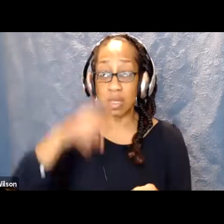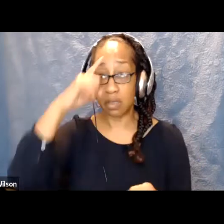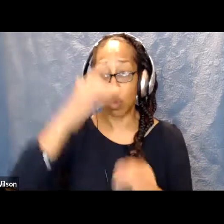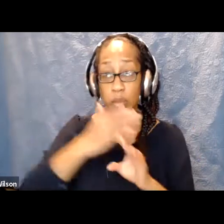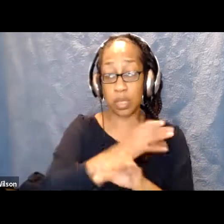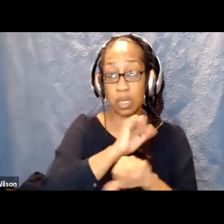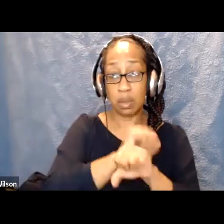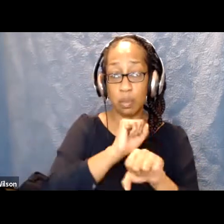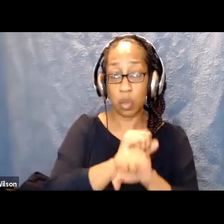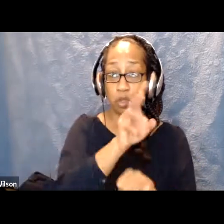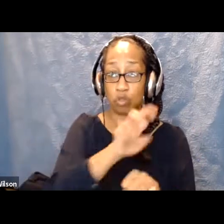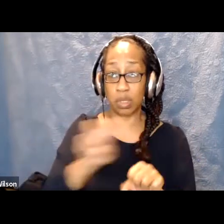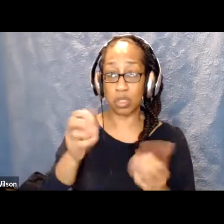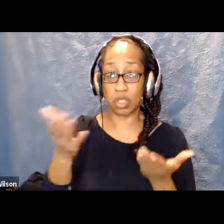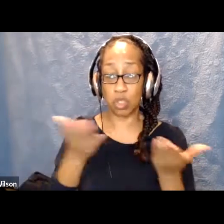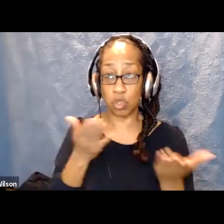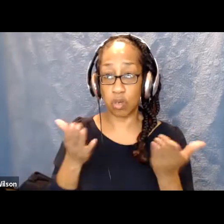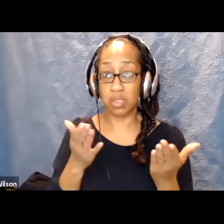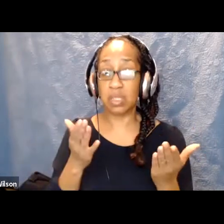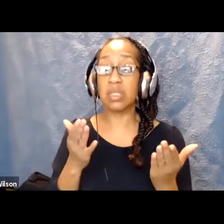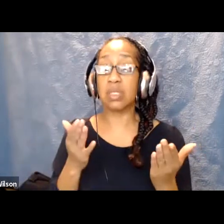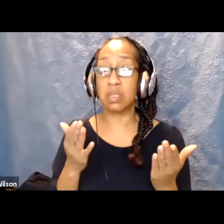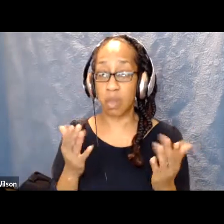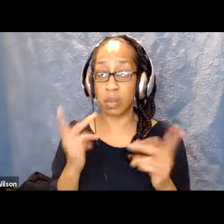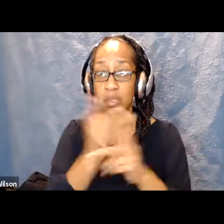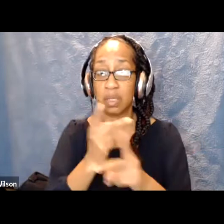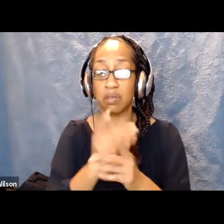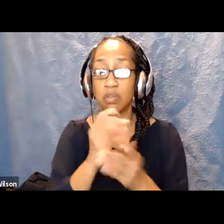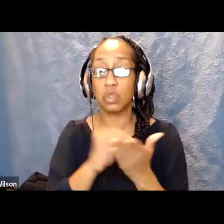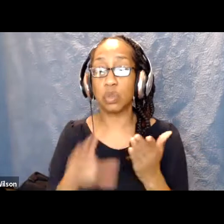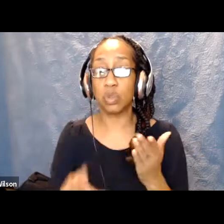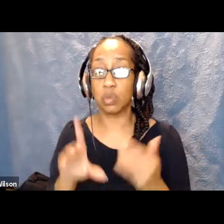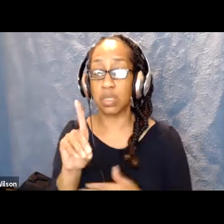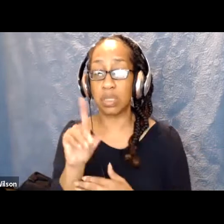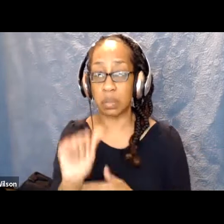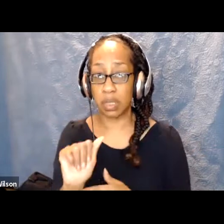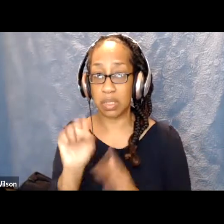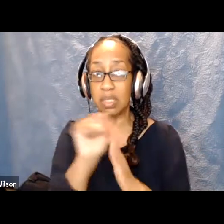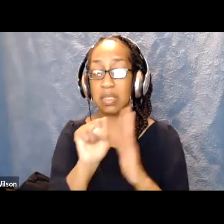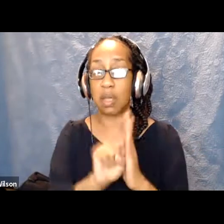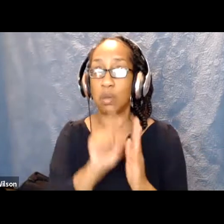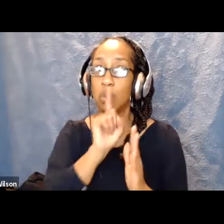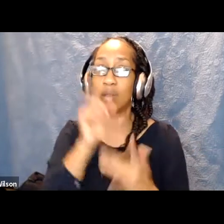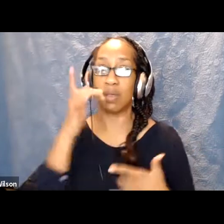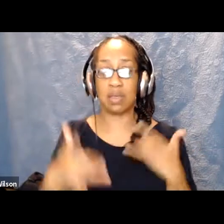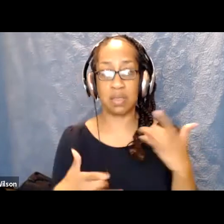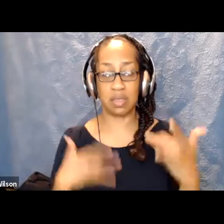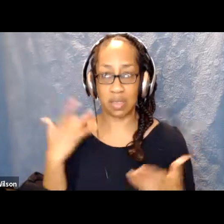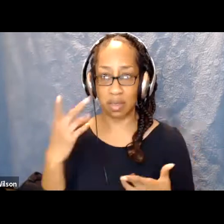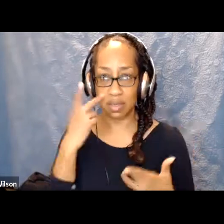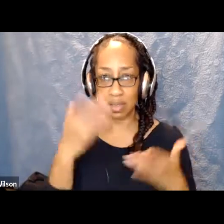transition services are being met for students with disabilities in their state. And we're very excited to see the expansion of